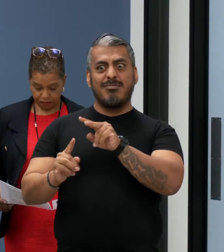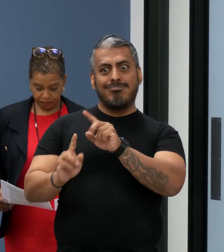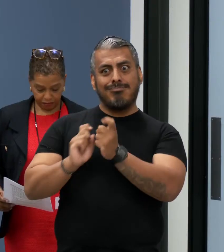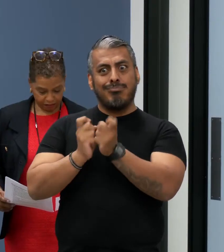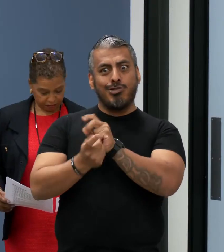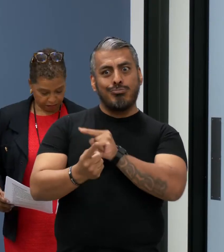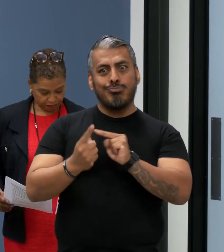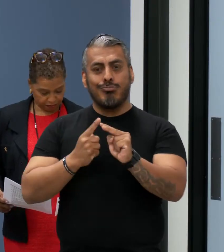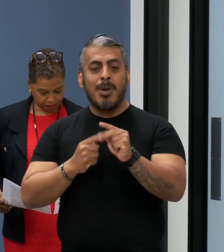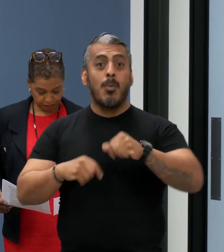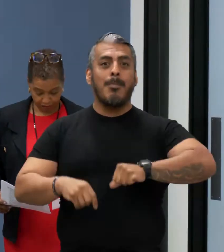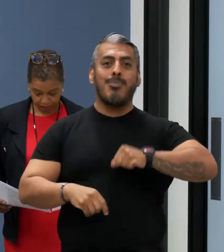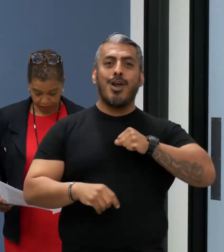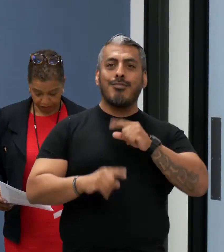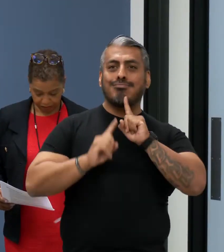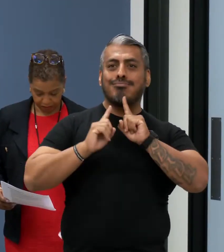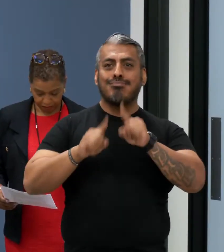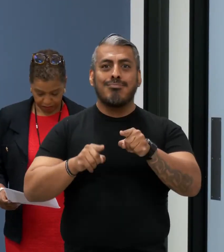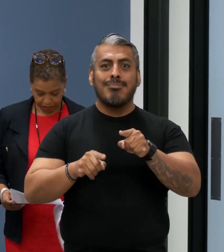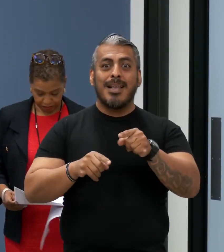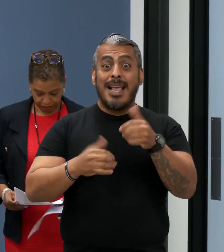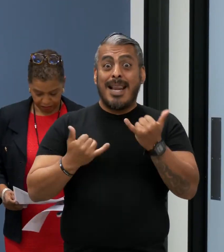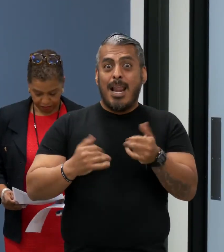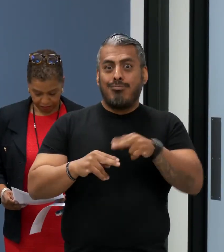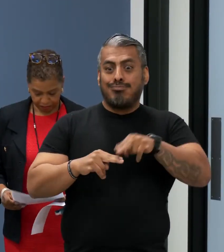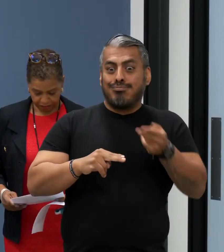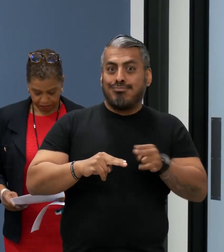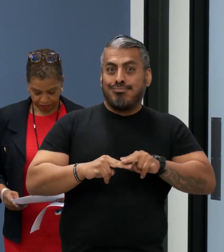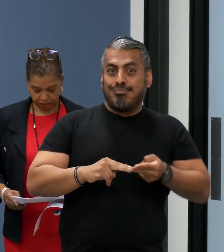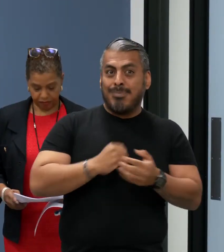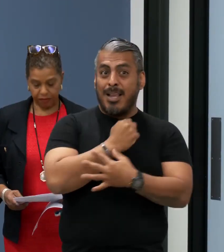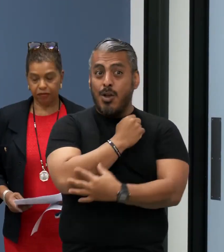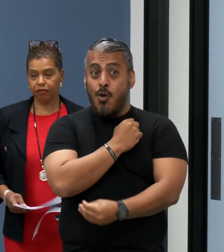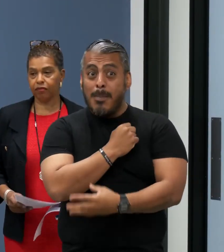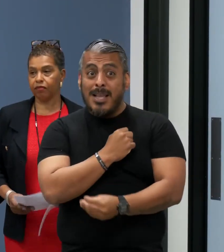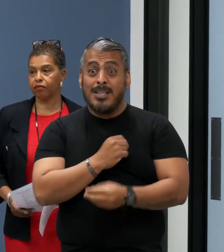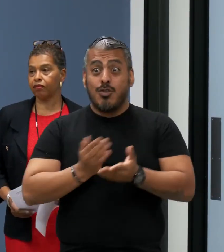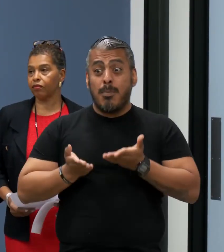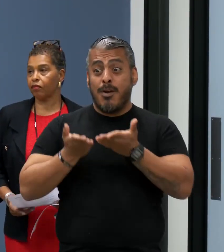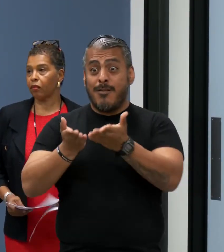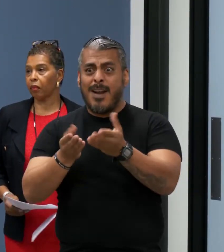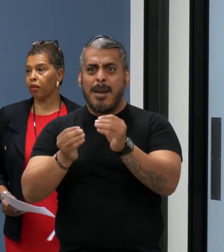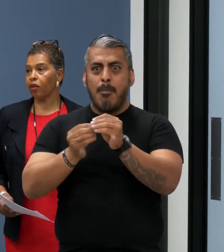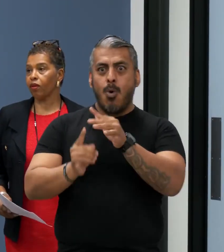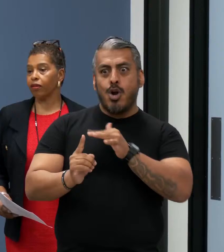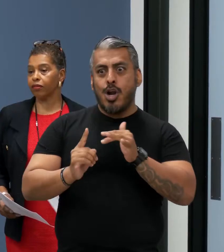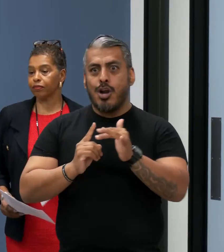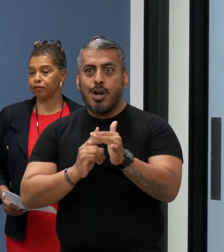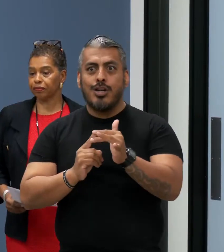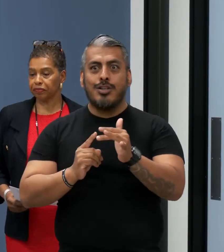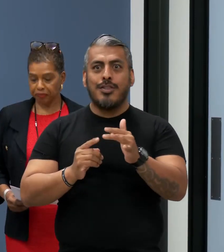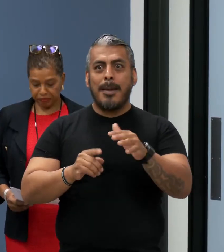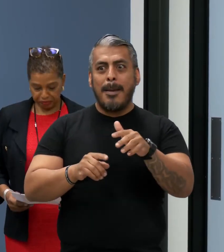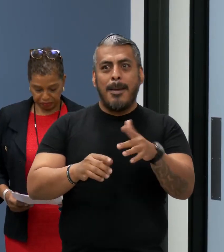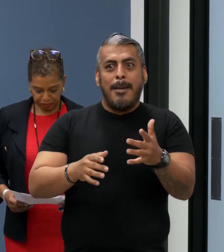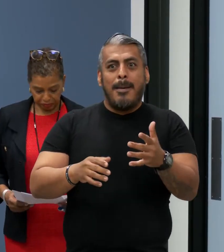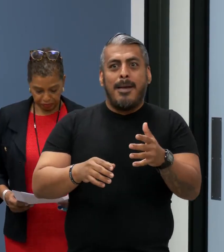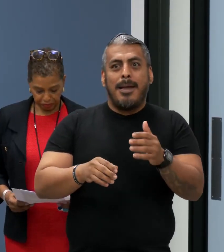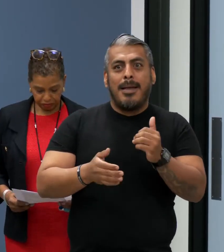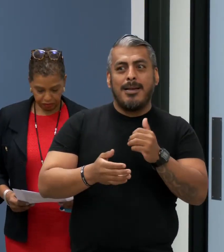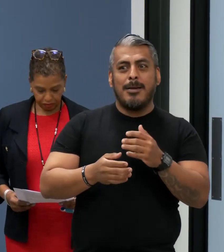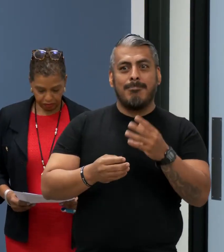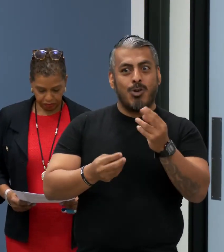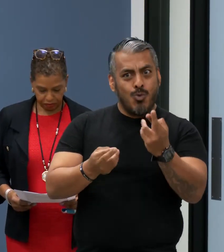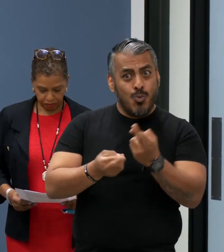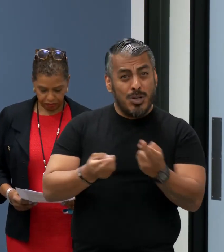a decade, we're proud to report an overall reduction in homelessness. To provide more context on the measures that we've taken to get here, we'd like